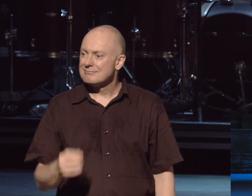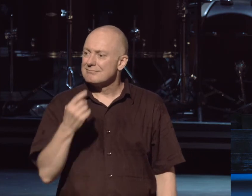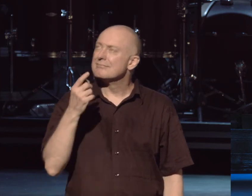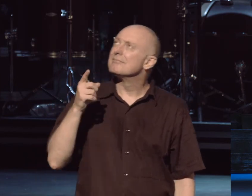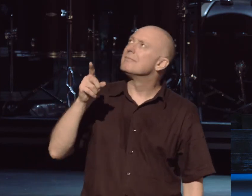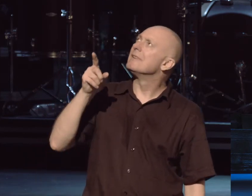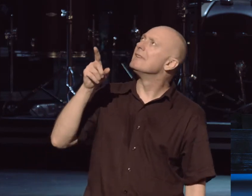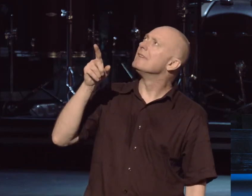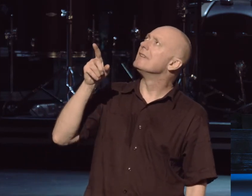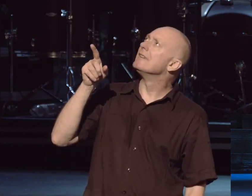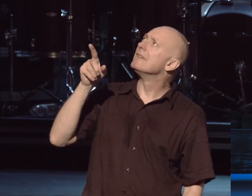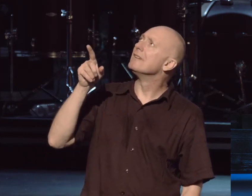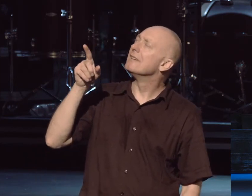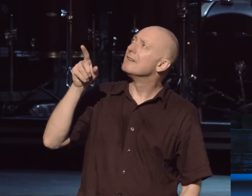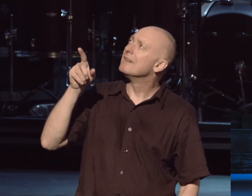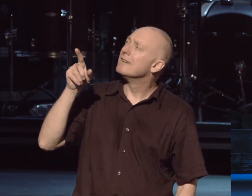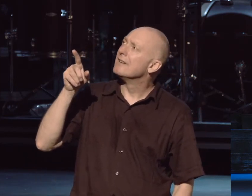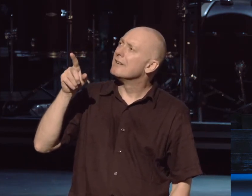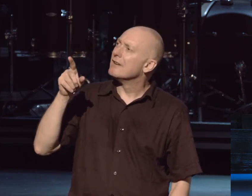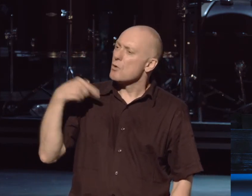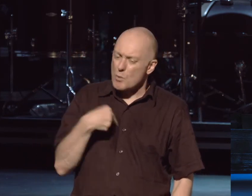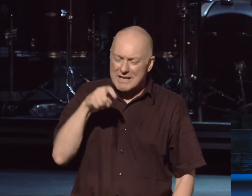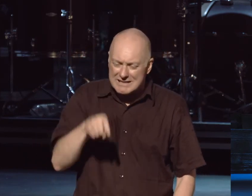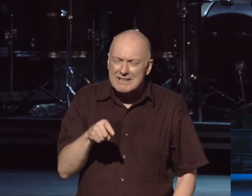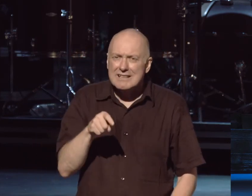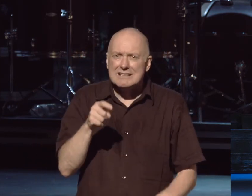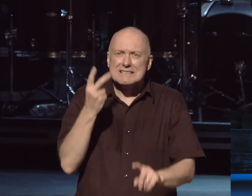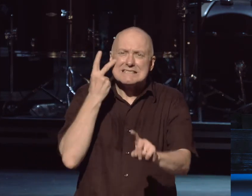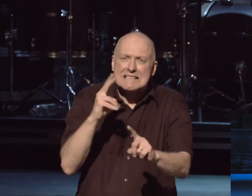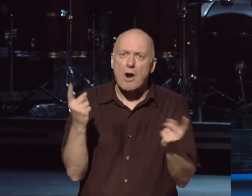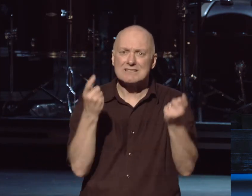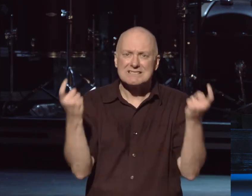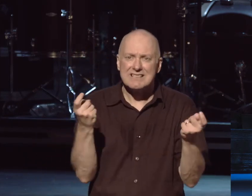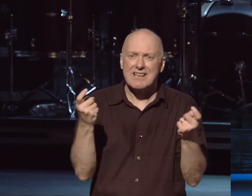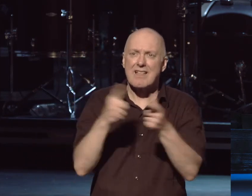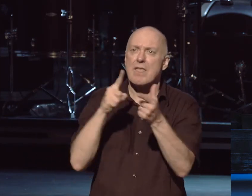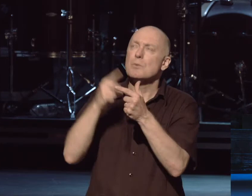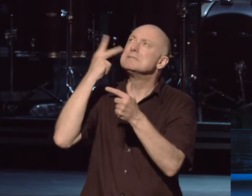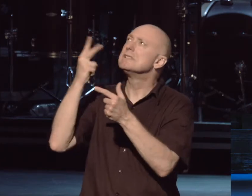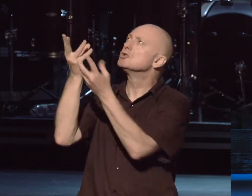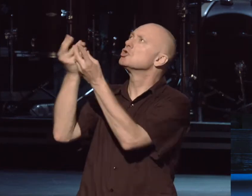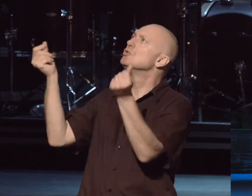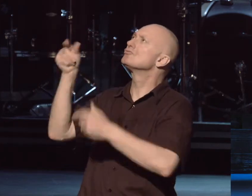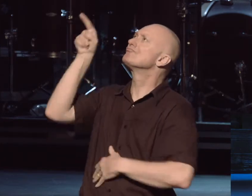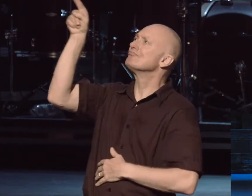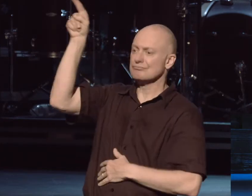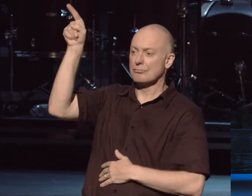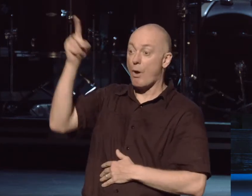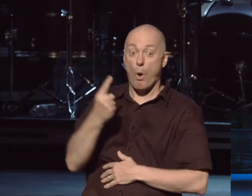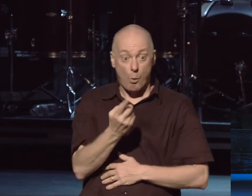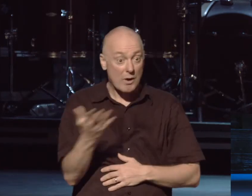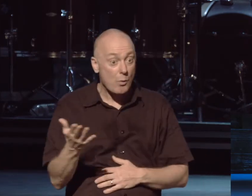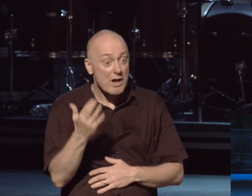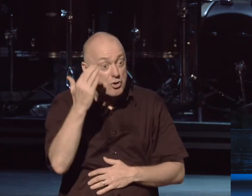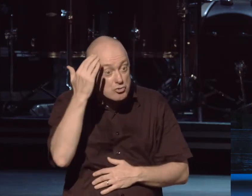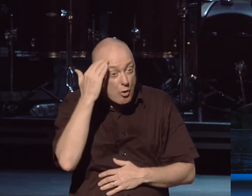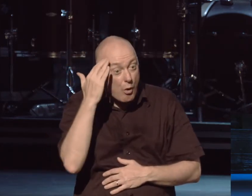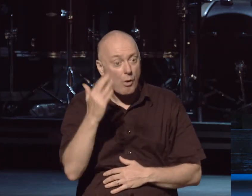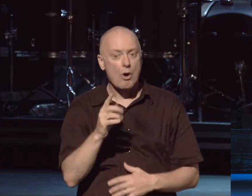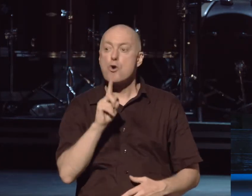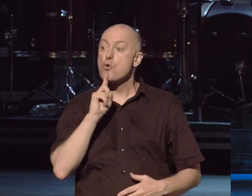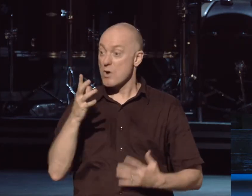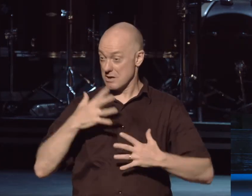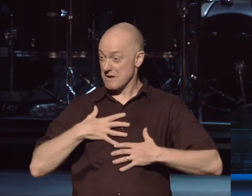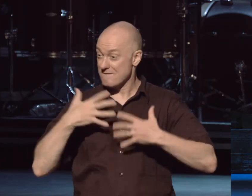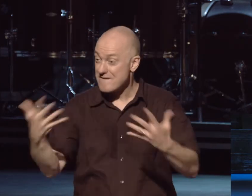rightly so that we can see the solution correctly. See, one of the ways you know you have a genuine heart of confession, less and less you're concerned